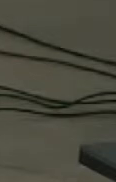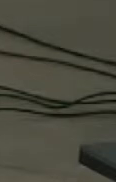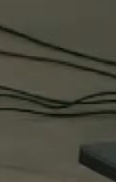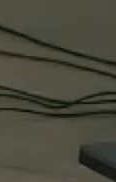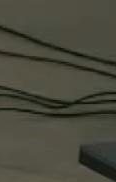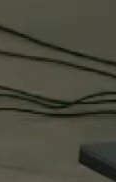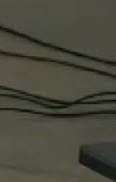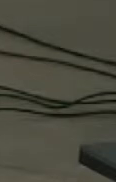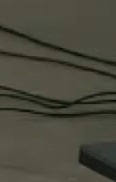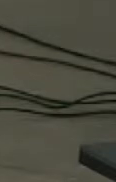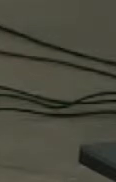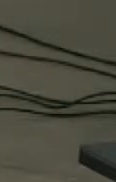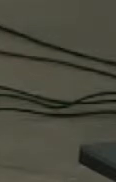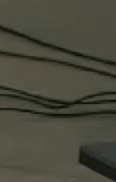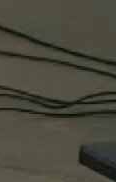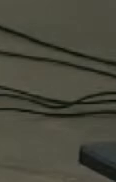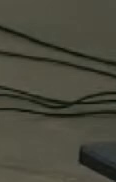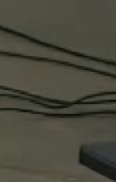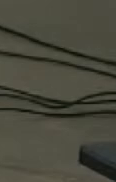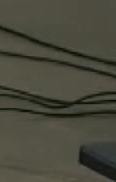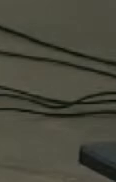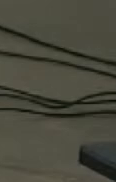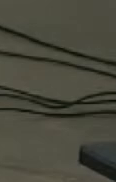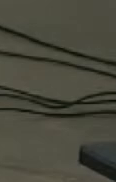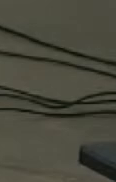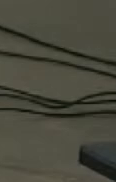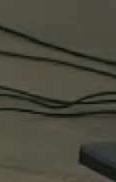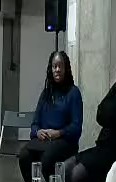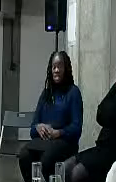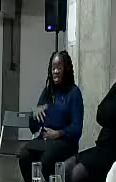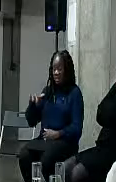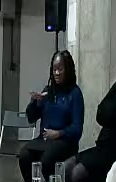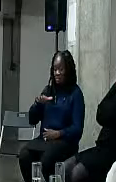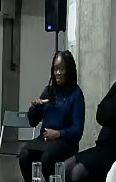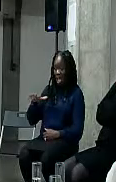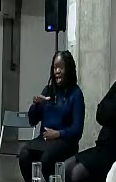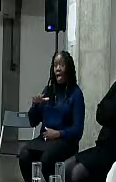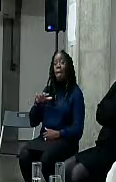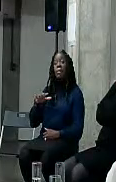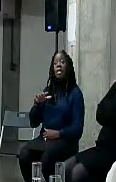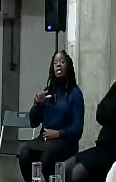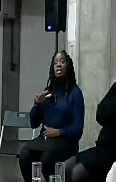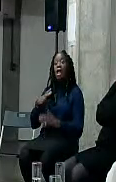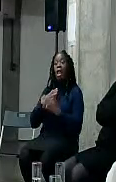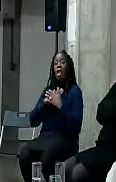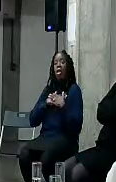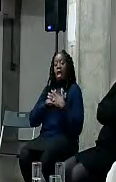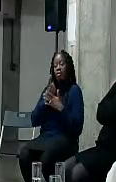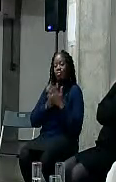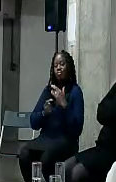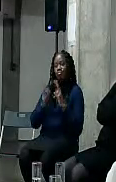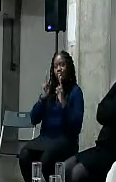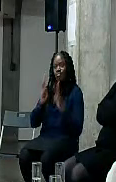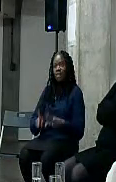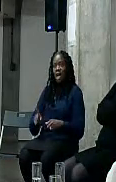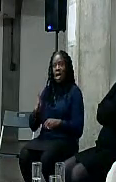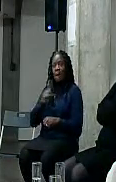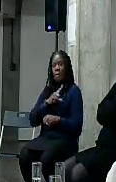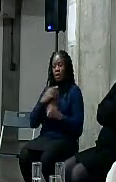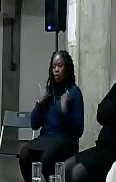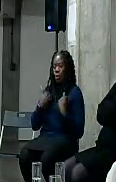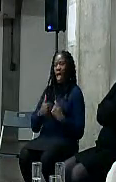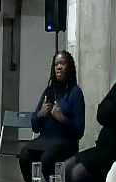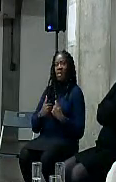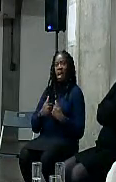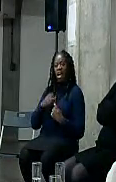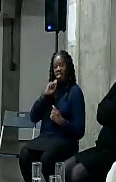families who have lost people to the welfare system would find a lot of similarity, sustenance and